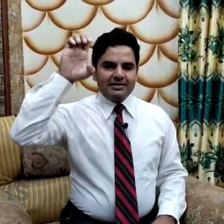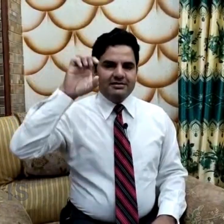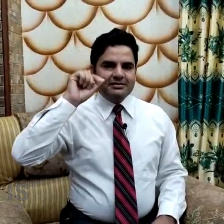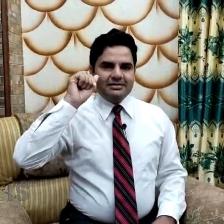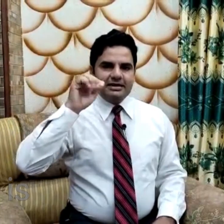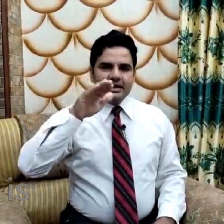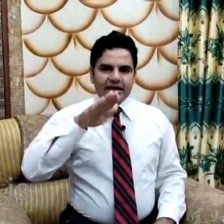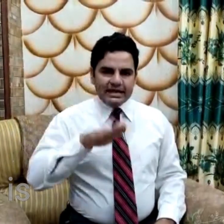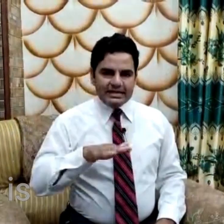he is,